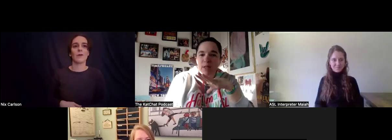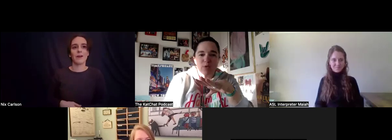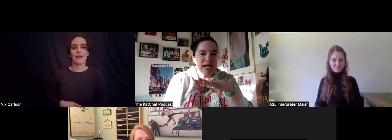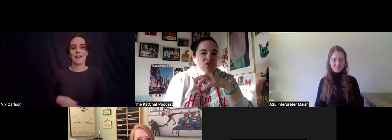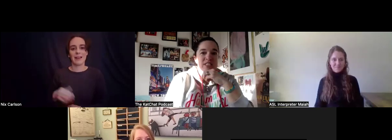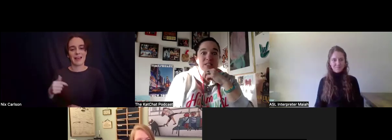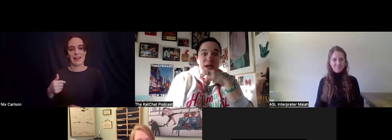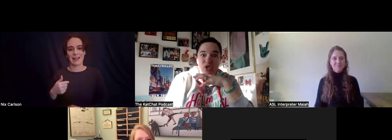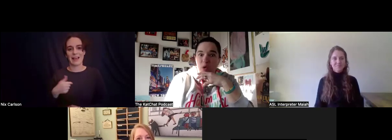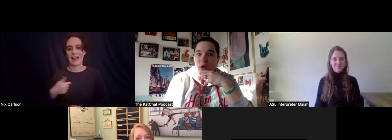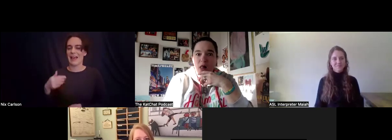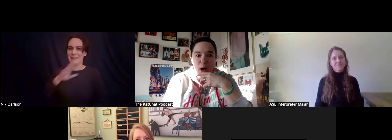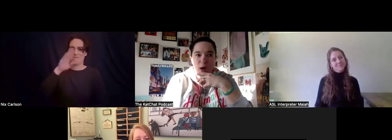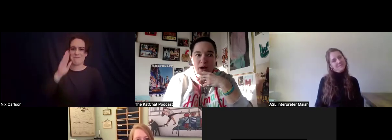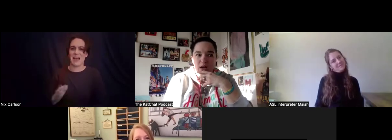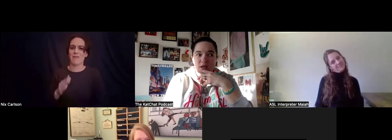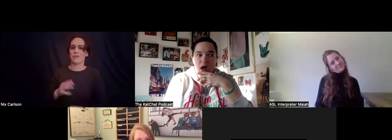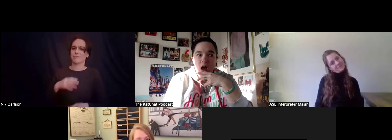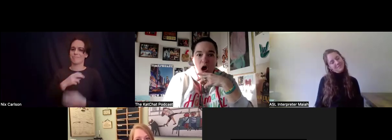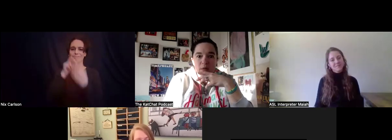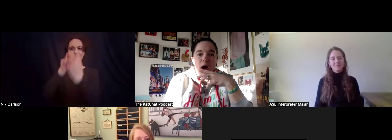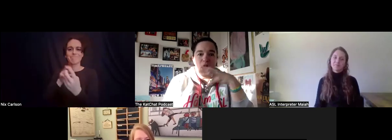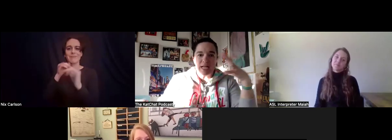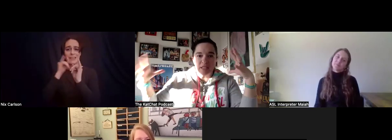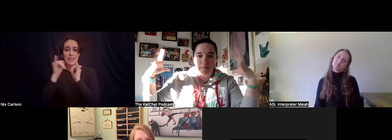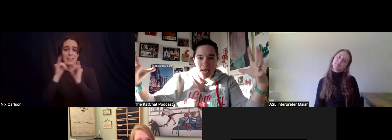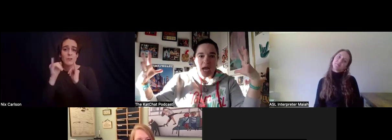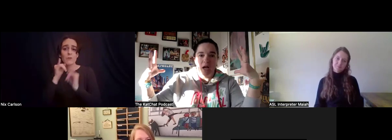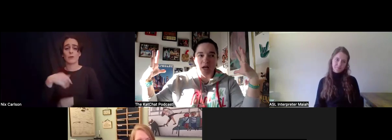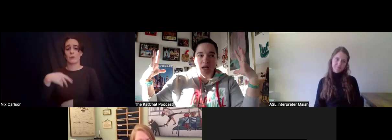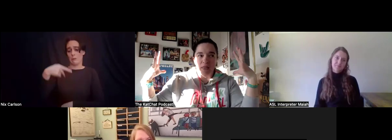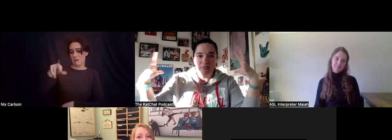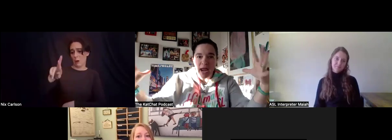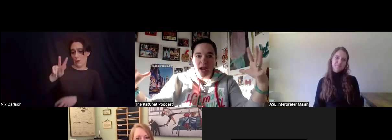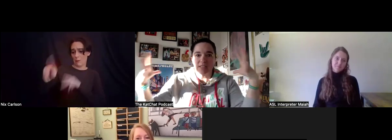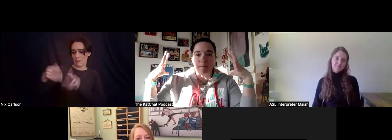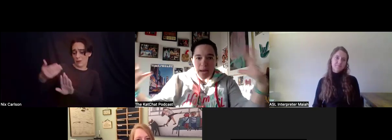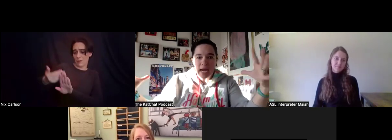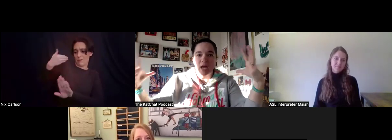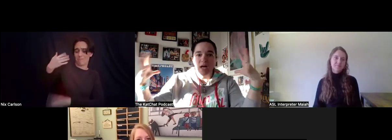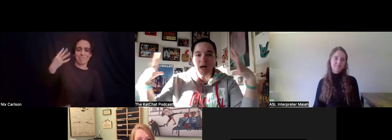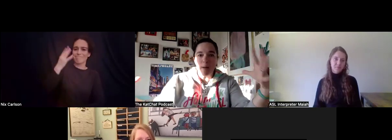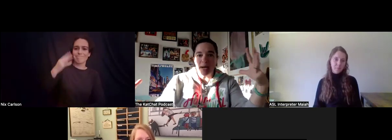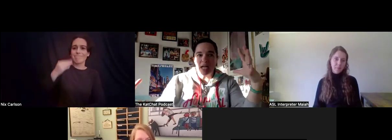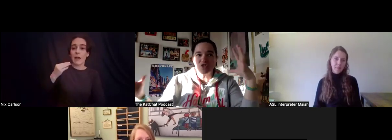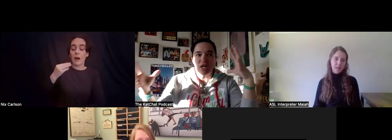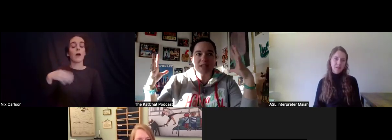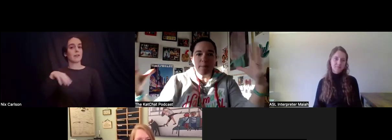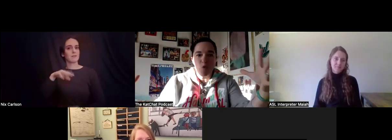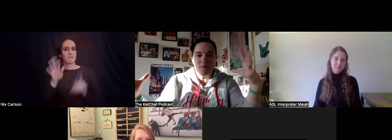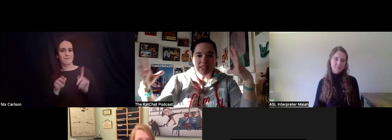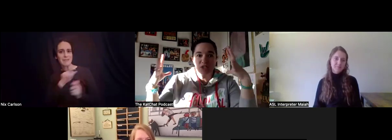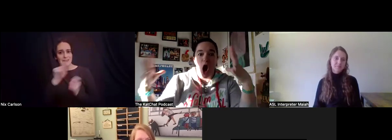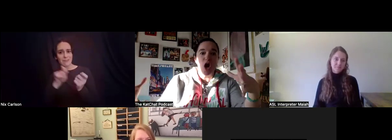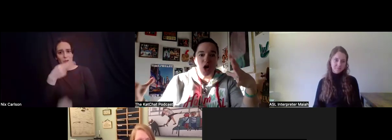with public relations, especially with Hallmark, because Hallmark is a big thing. It's a big company. It's just